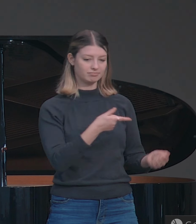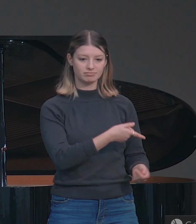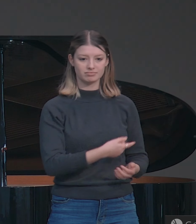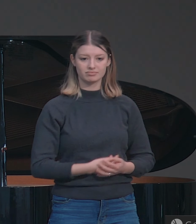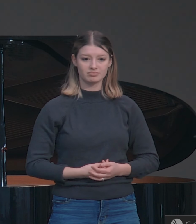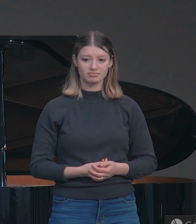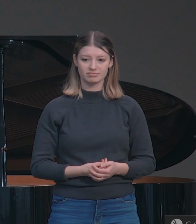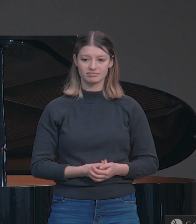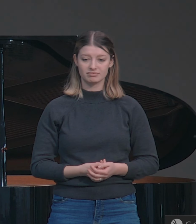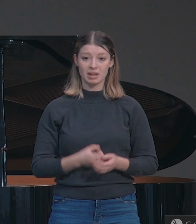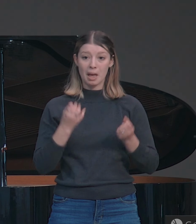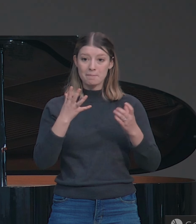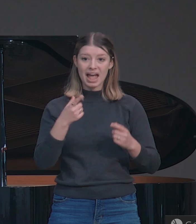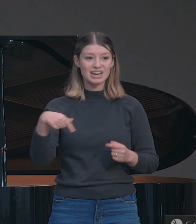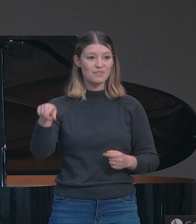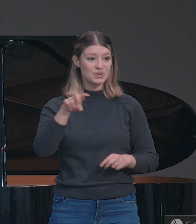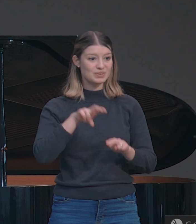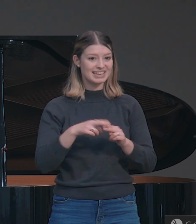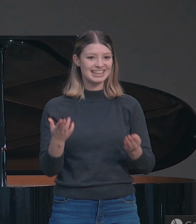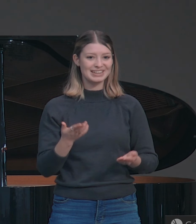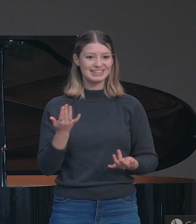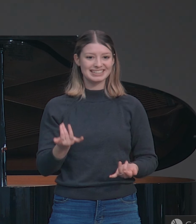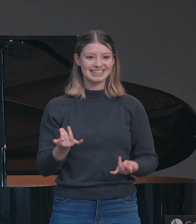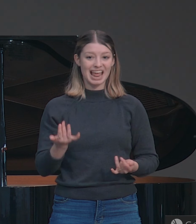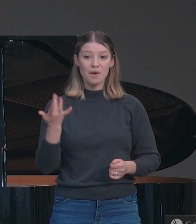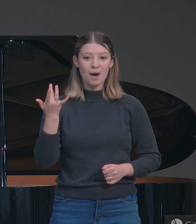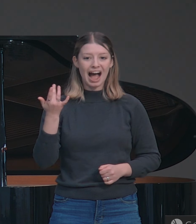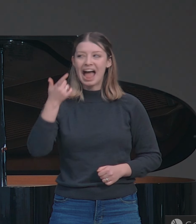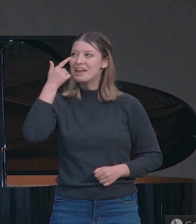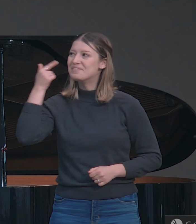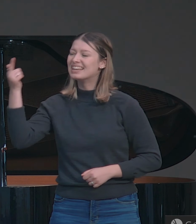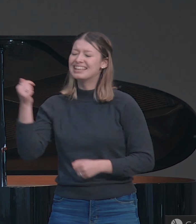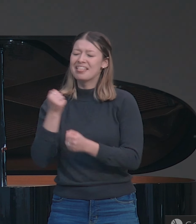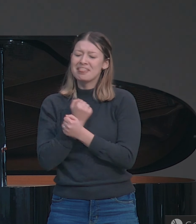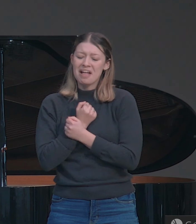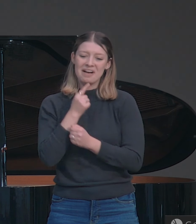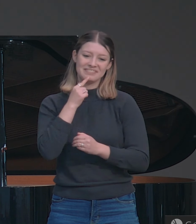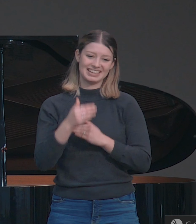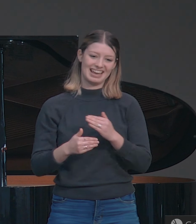you sit here today because of God's loving kindness.